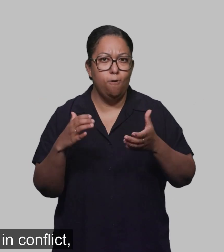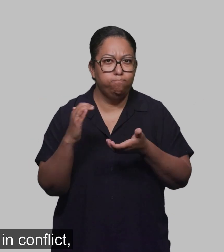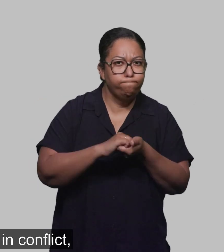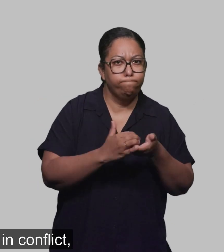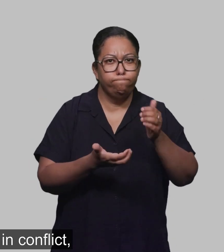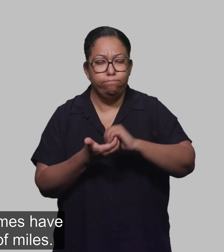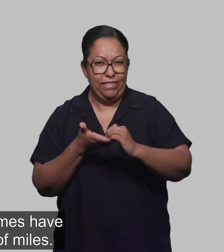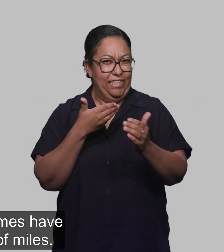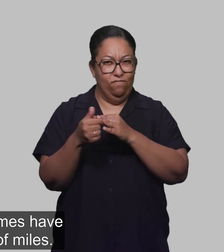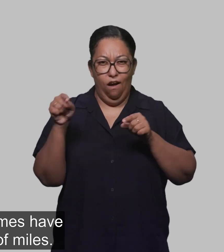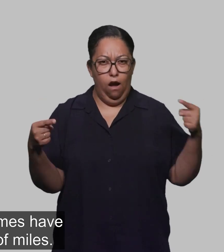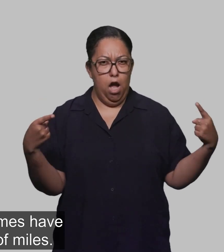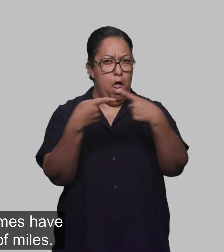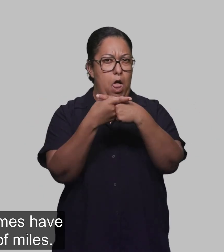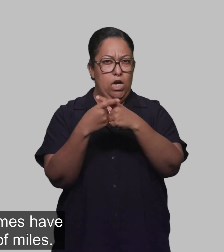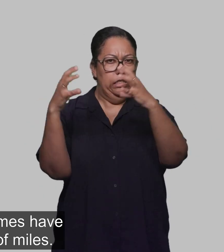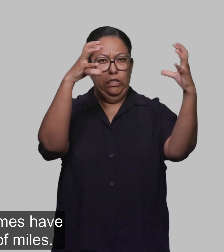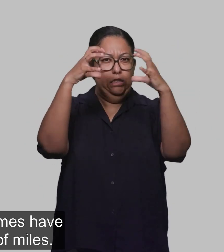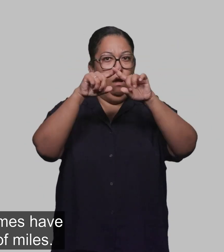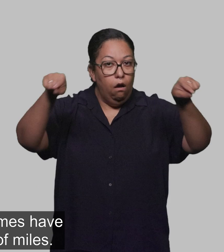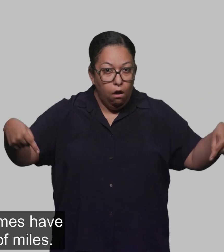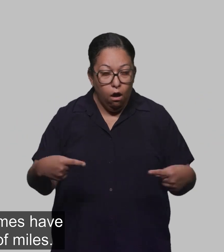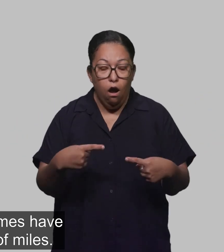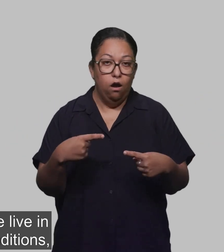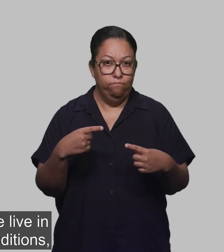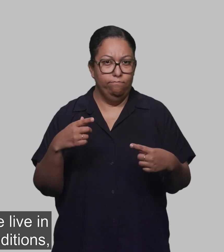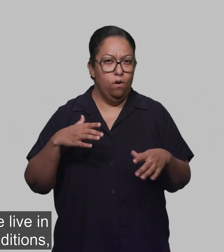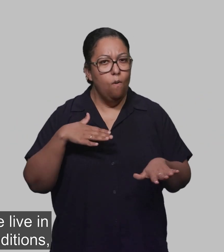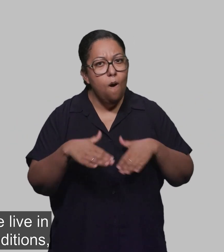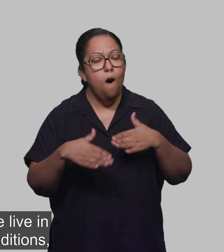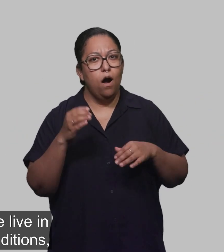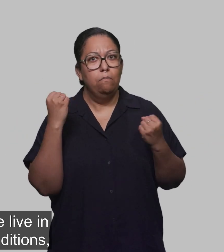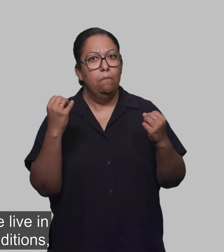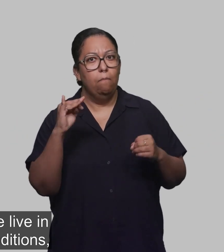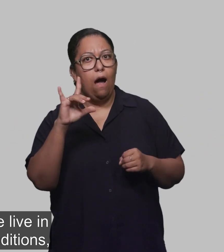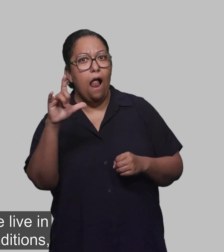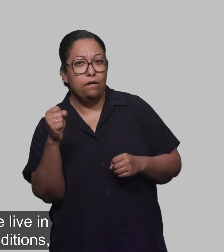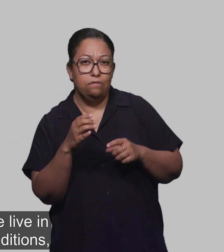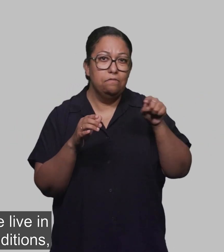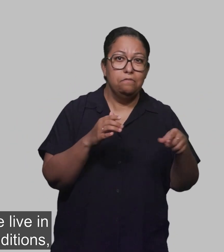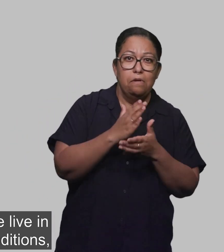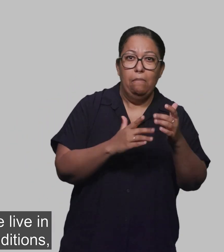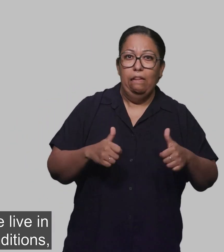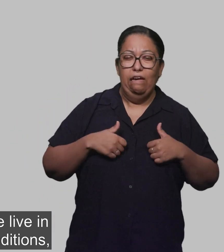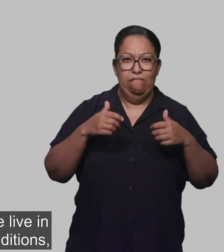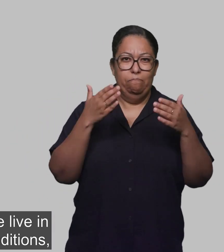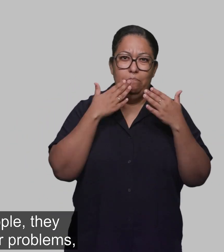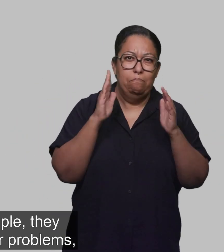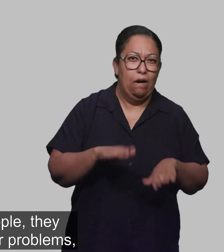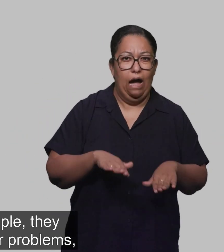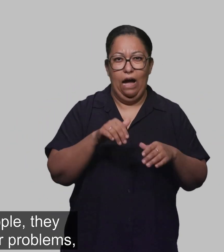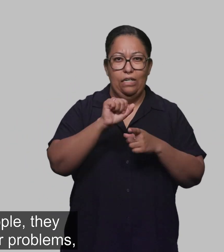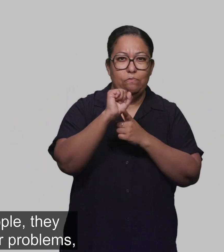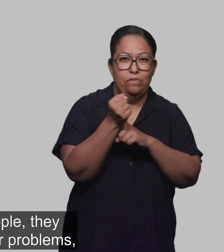in conflict, people sometimes have to walk a lot of miles. Some people live in very bad conditions,